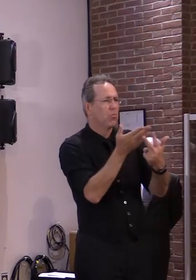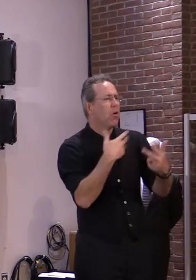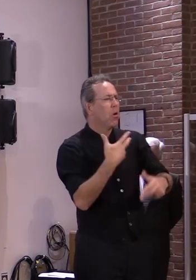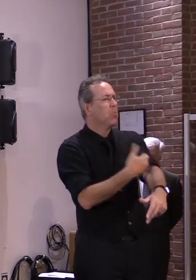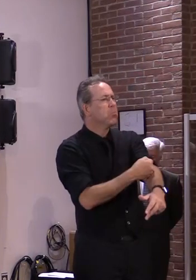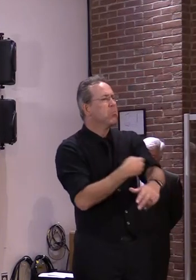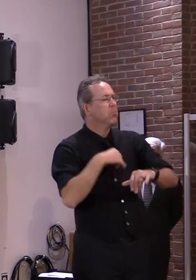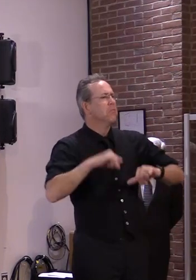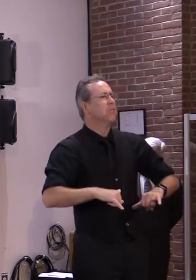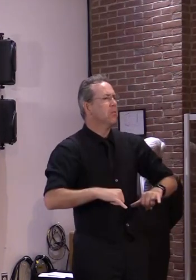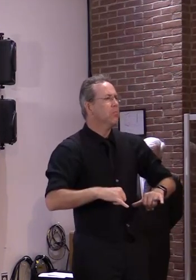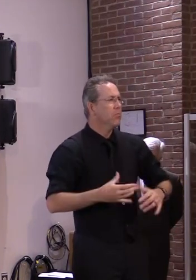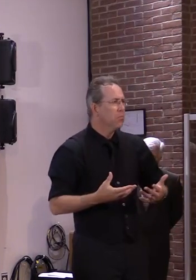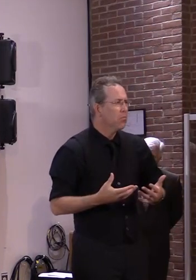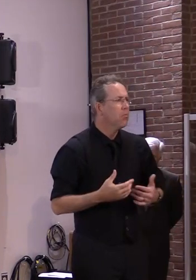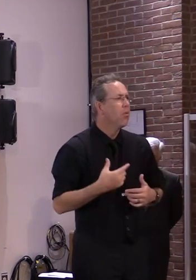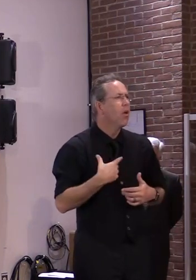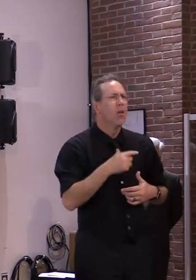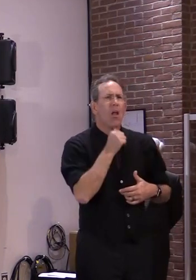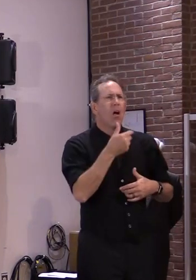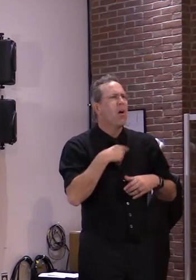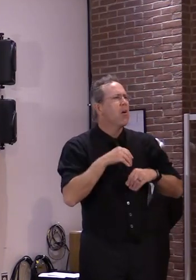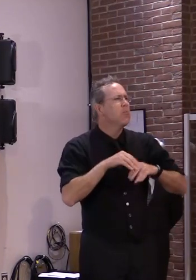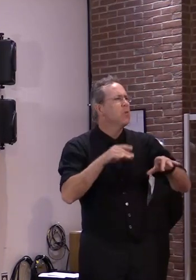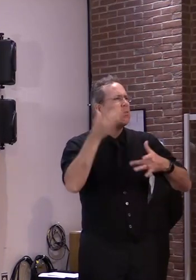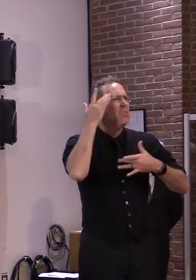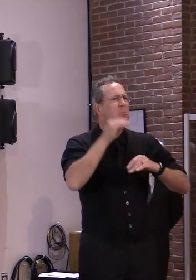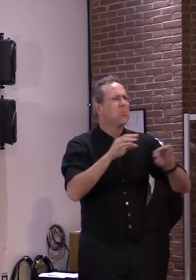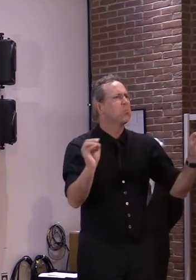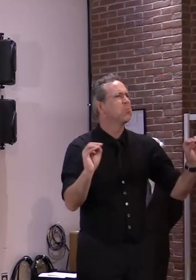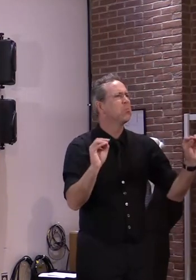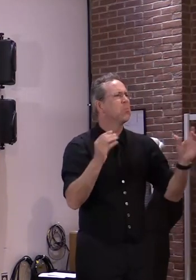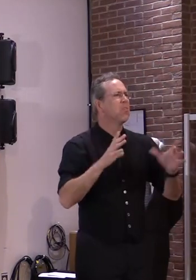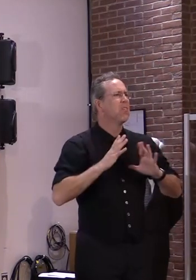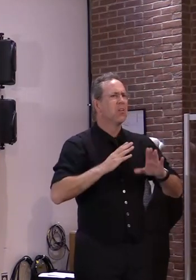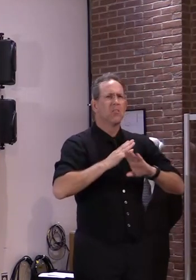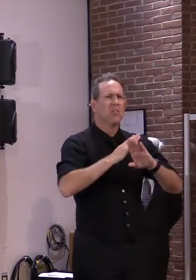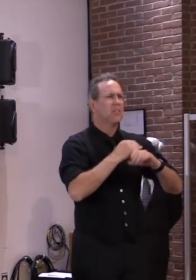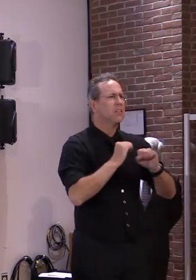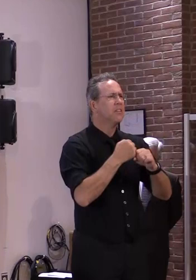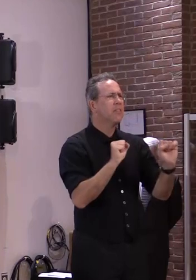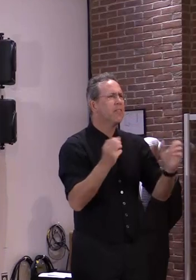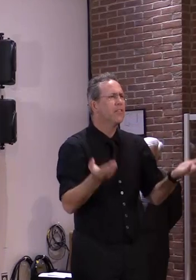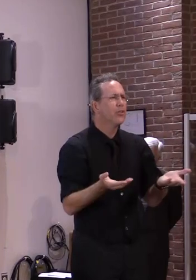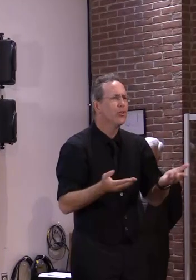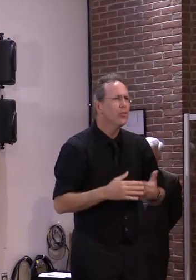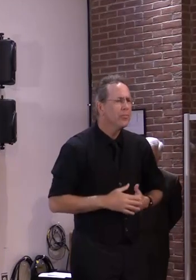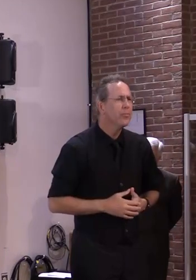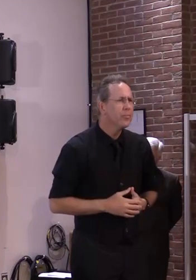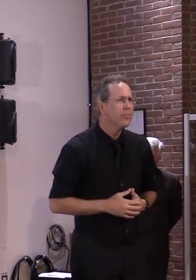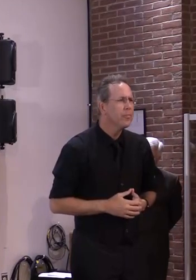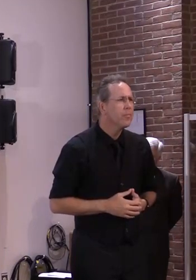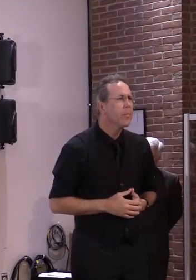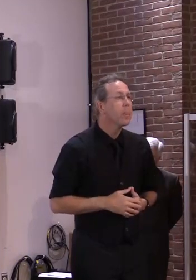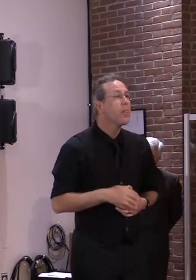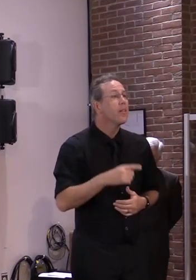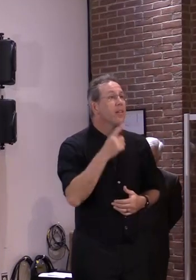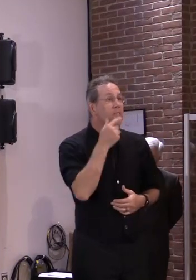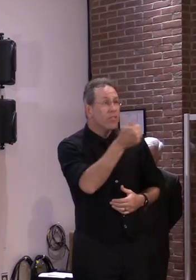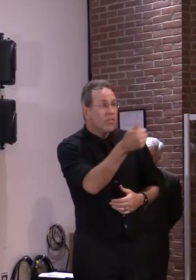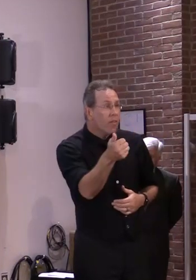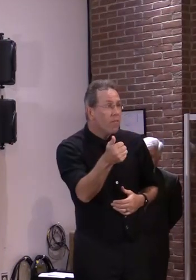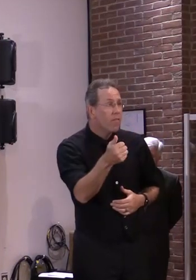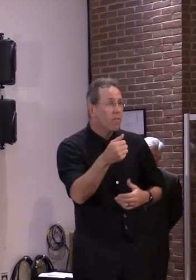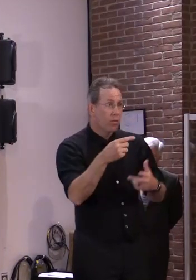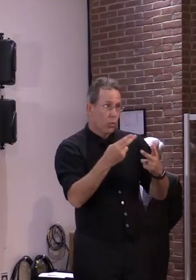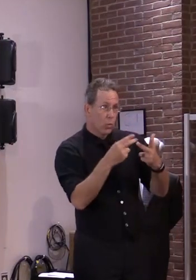transmission of virus now that you're going to be protected and safe. If you're planning on taking an extended vacation to a state where